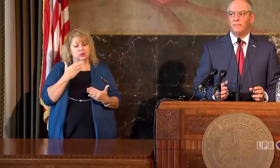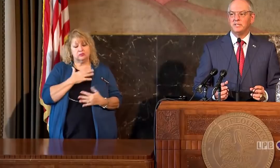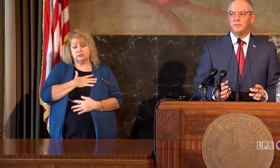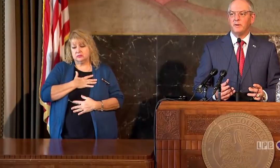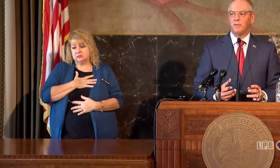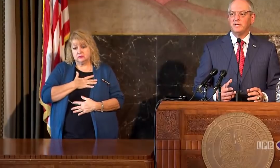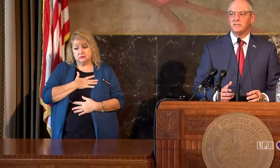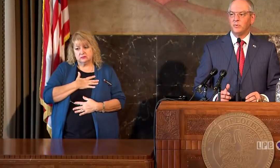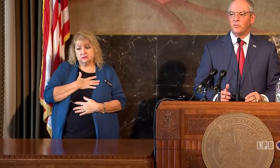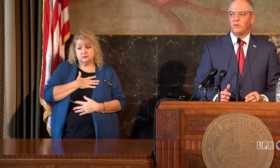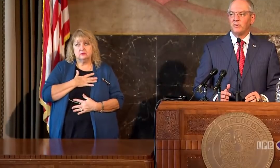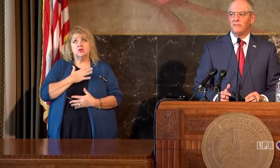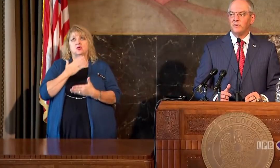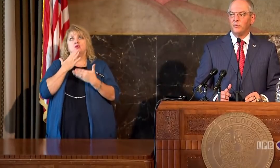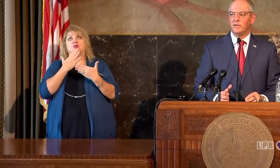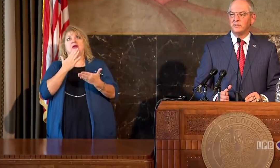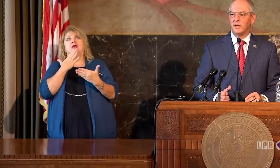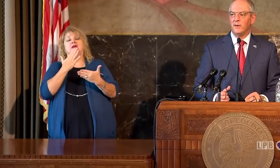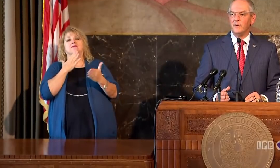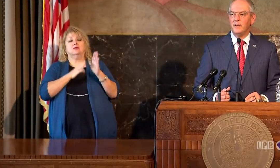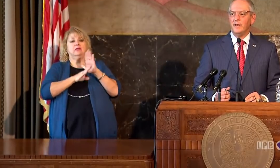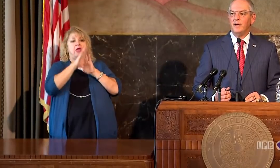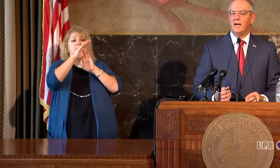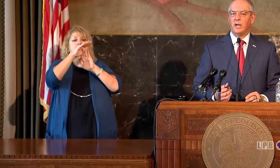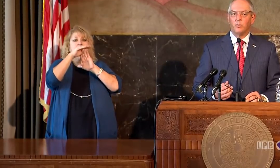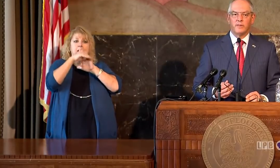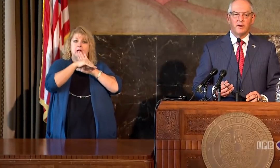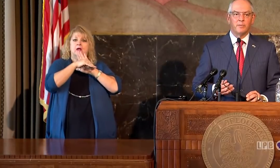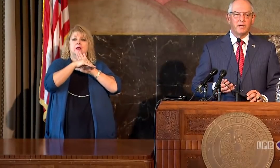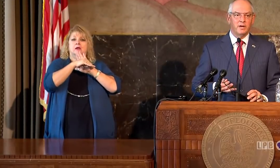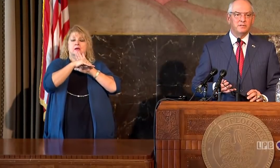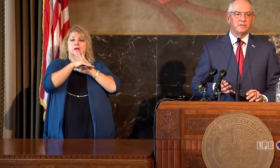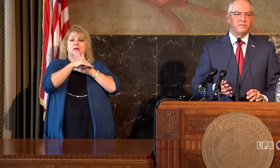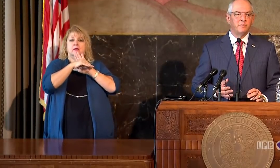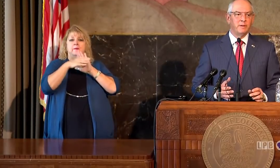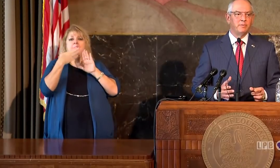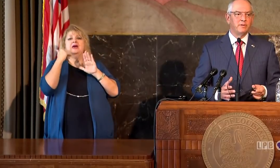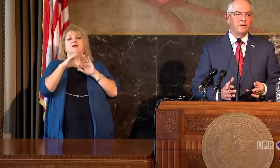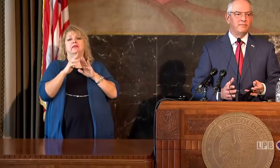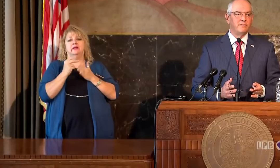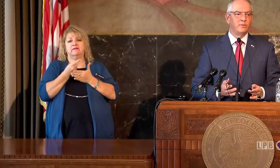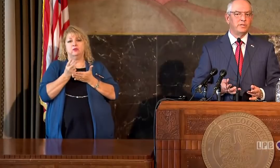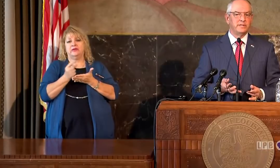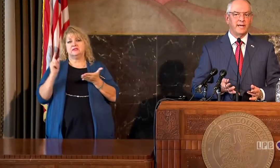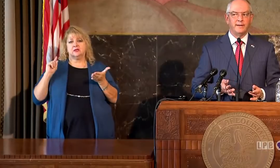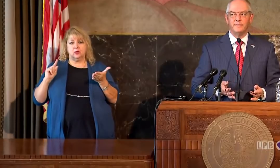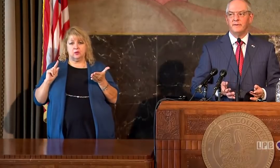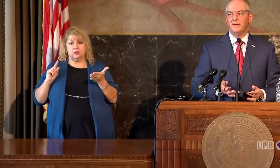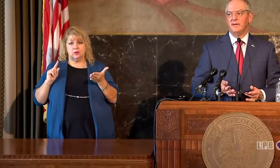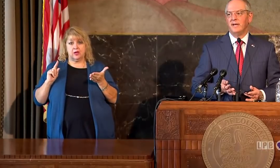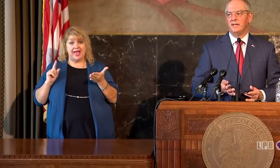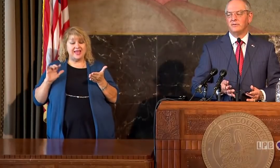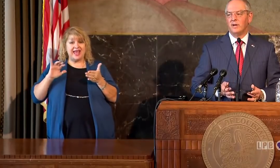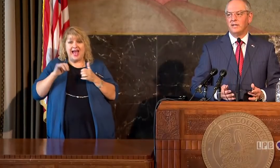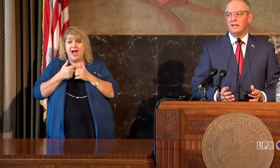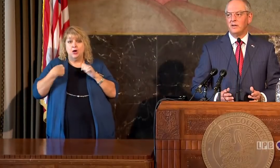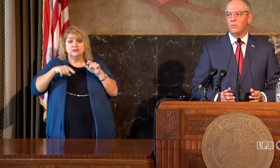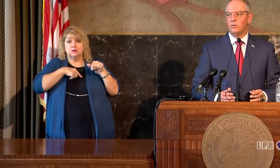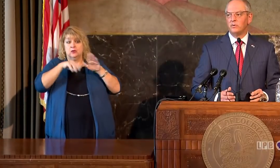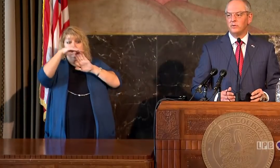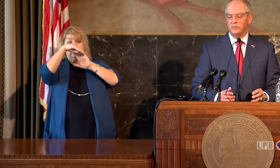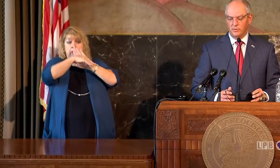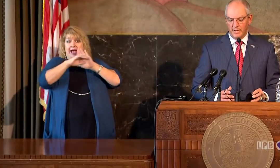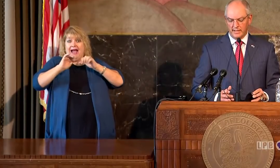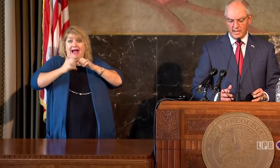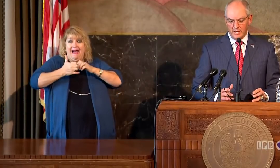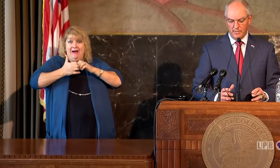we are in a much better place than we were a few weeks ago. And we're there because of the people of Louisiana. And so I did